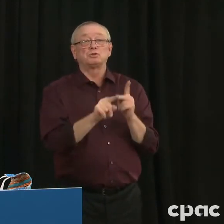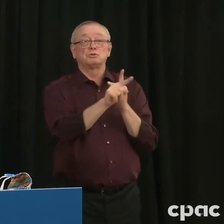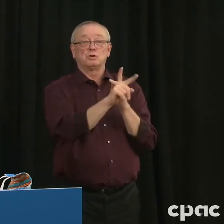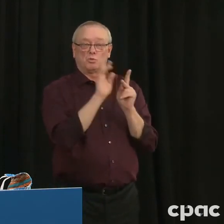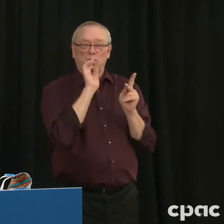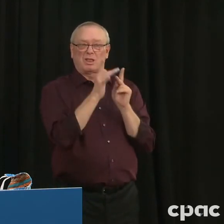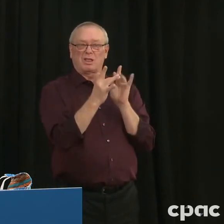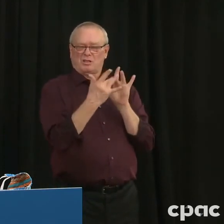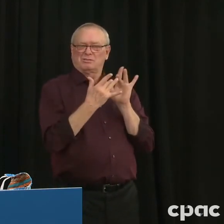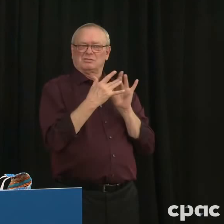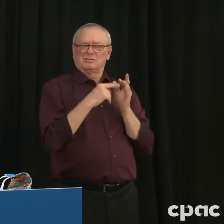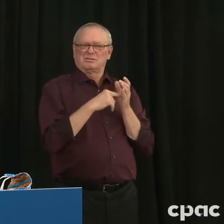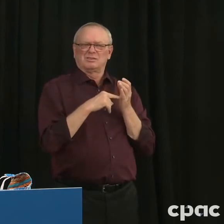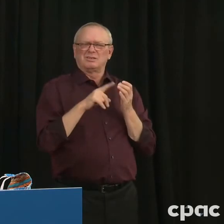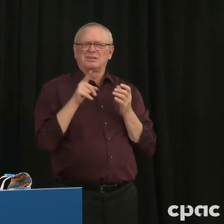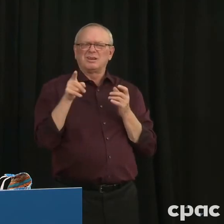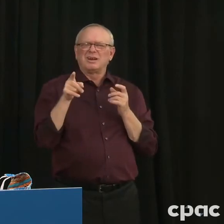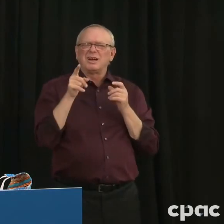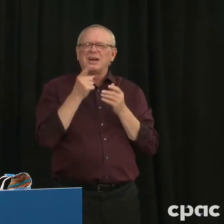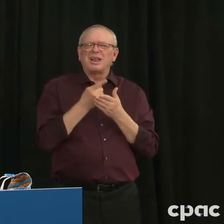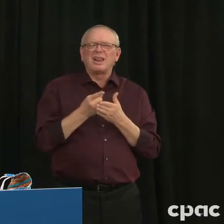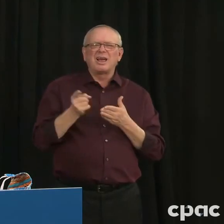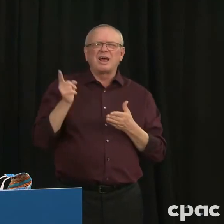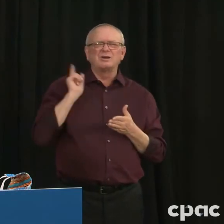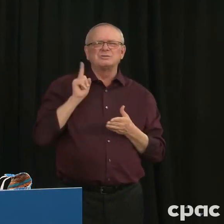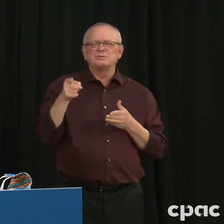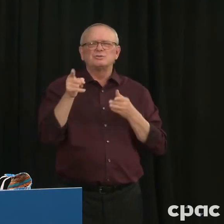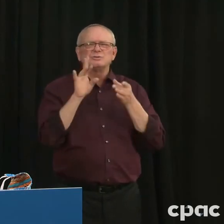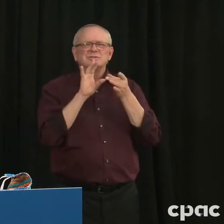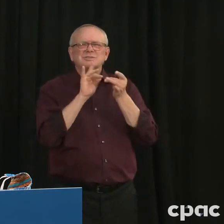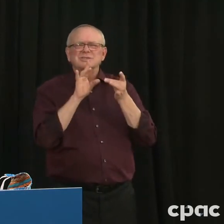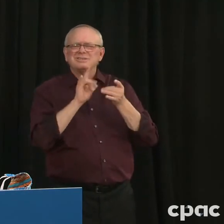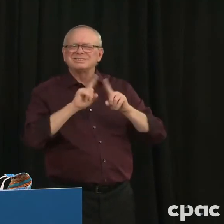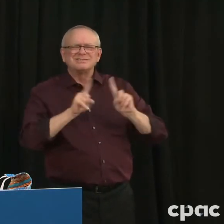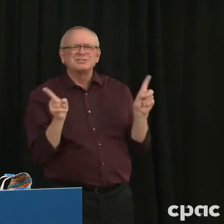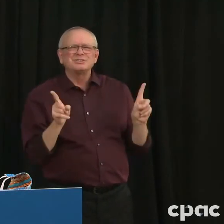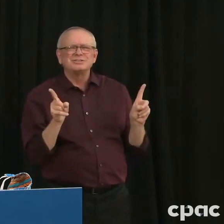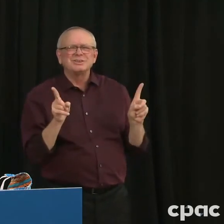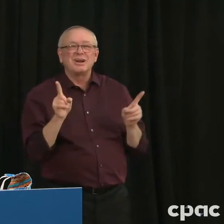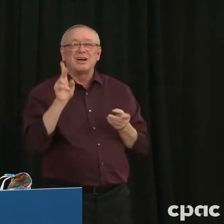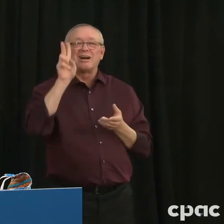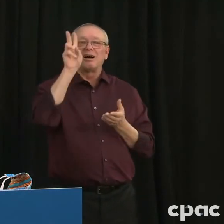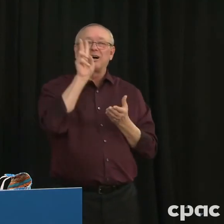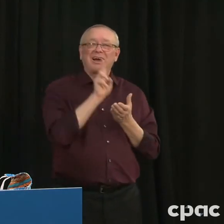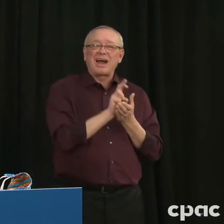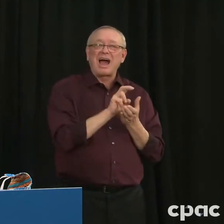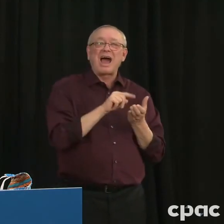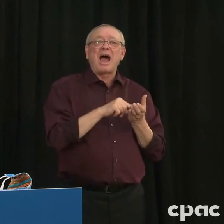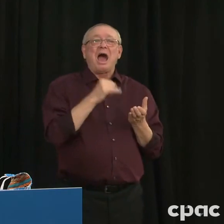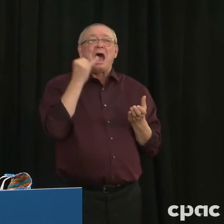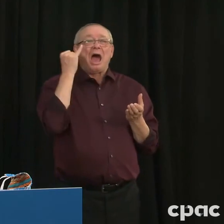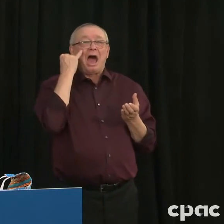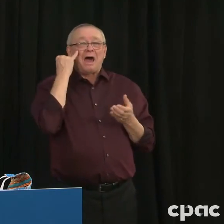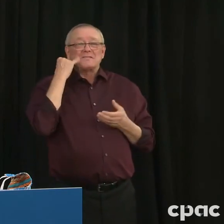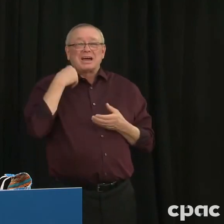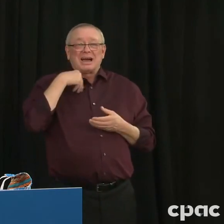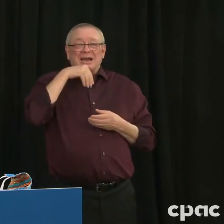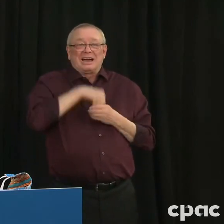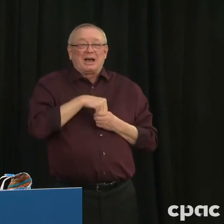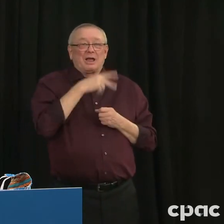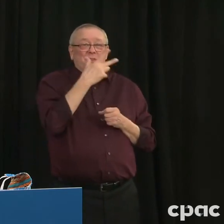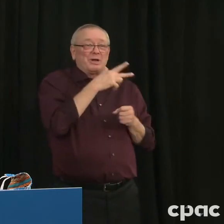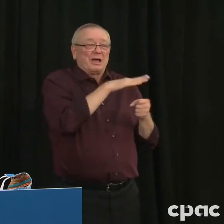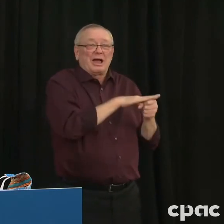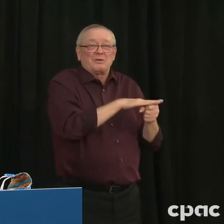week. What is it now? The difference between someone who has the app and is in